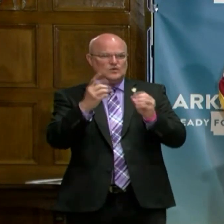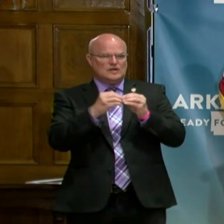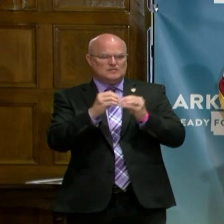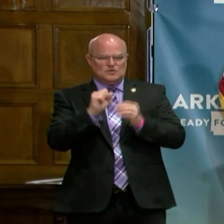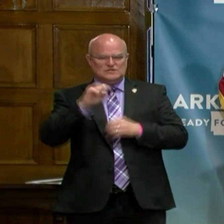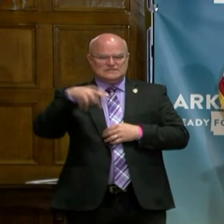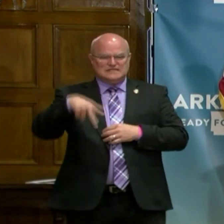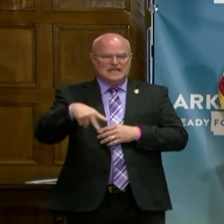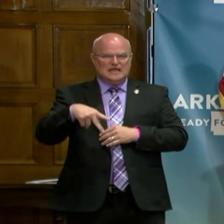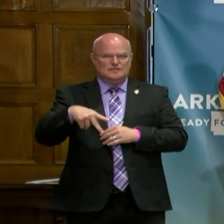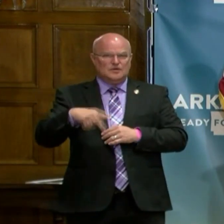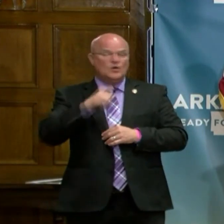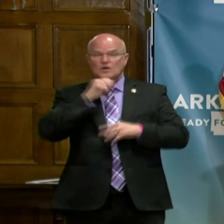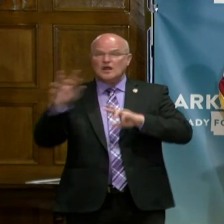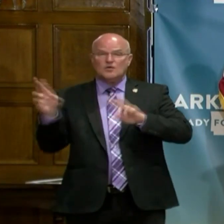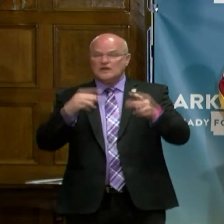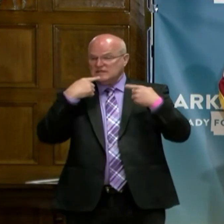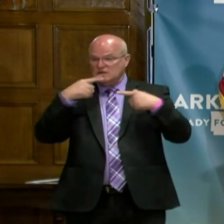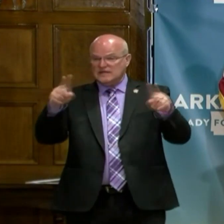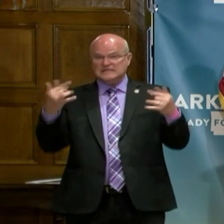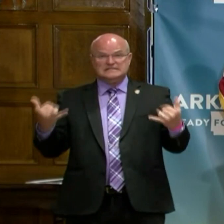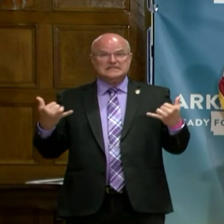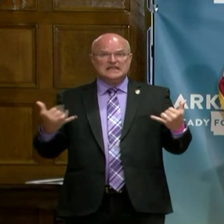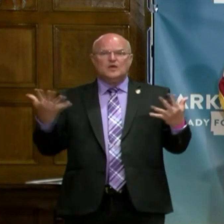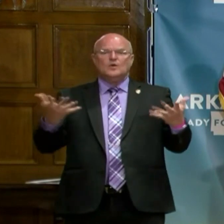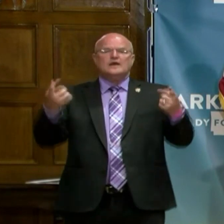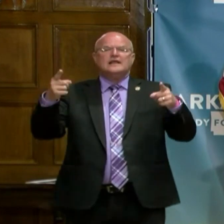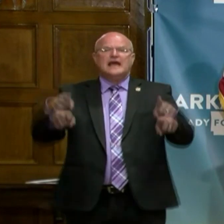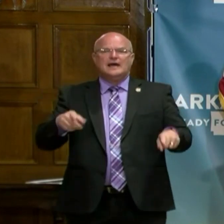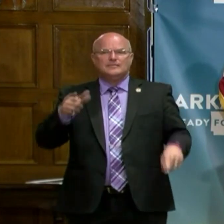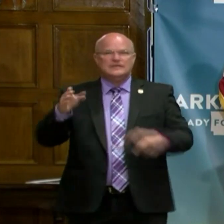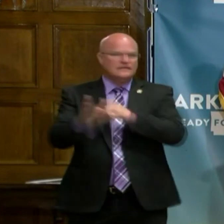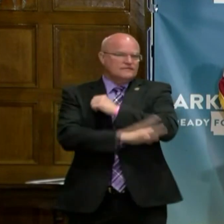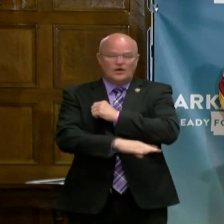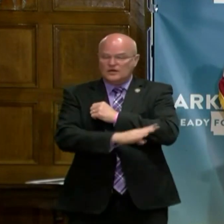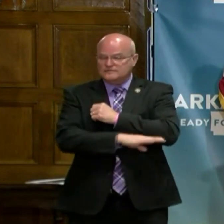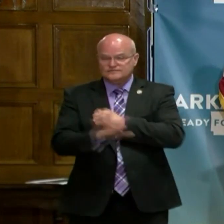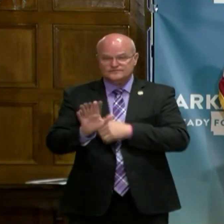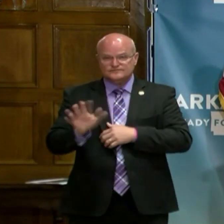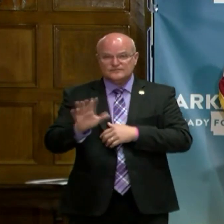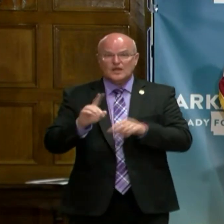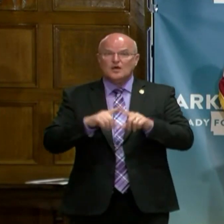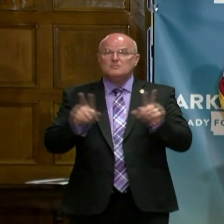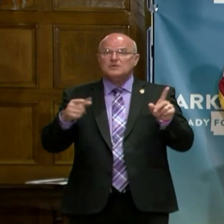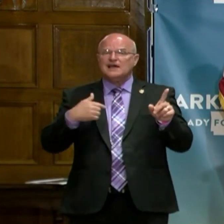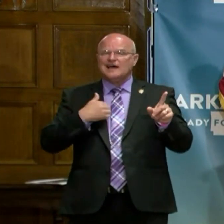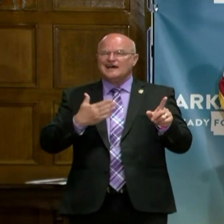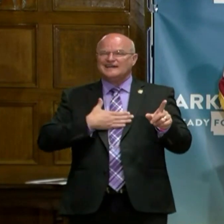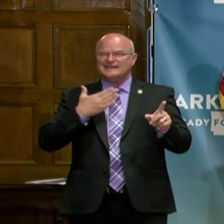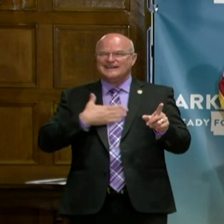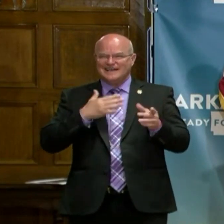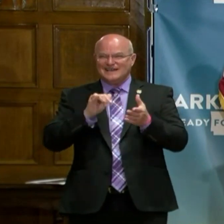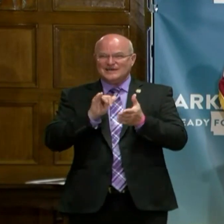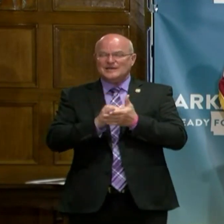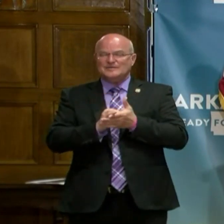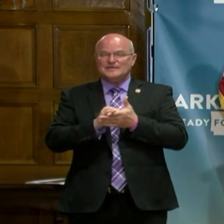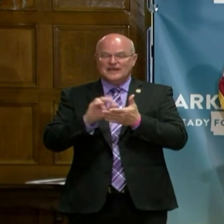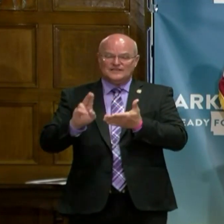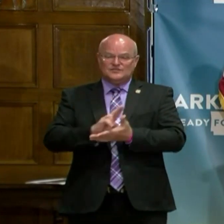at a time. We're not prepared to announce today what's going to happen in the fall. But I am delighted that